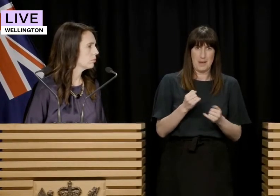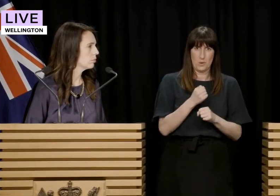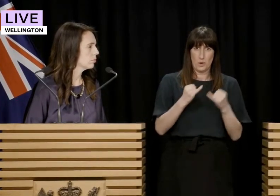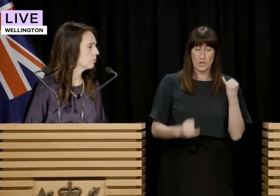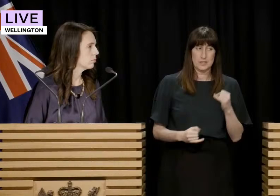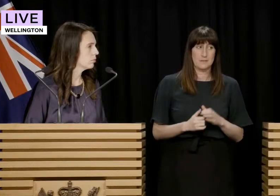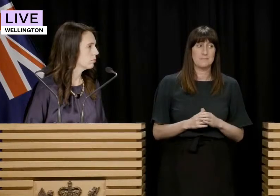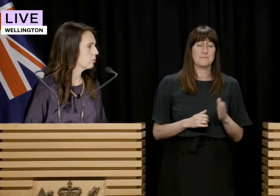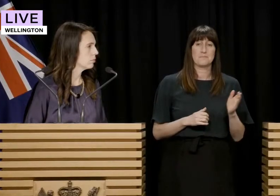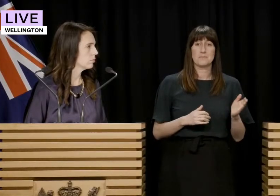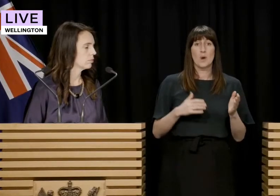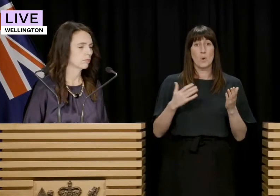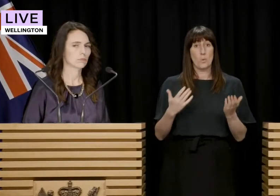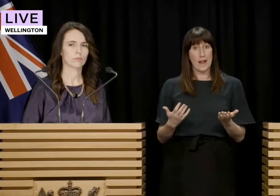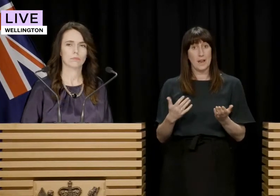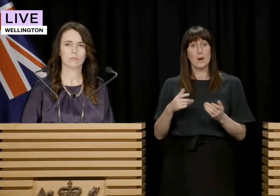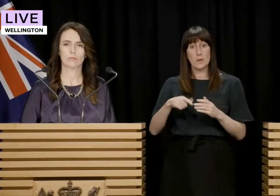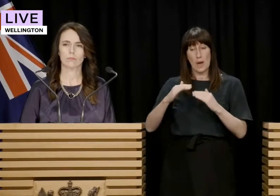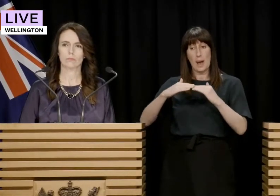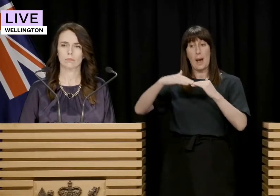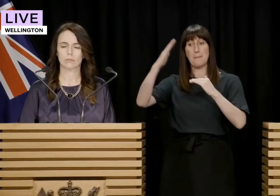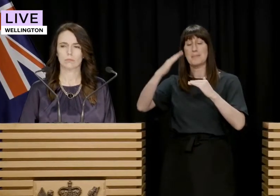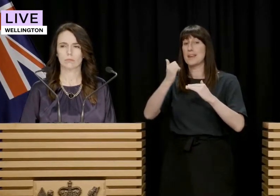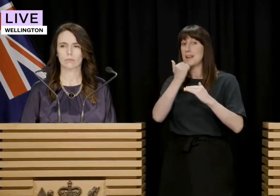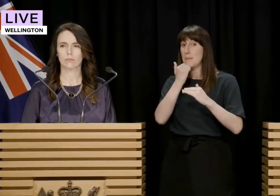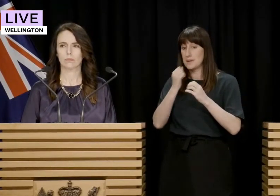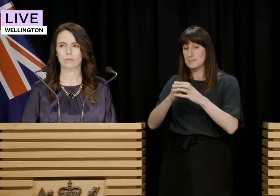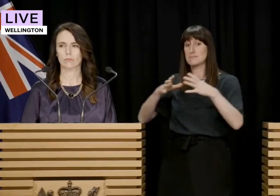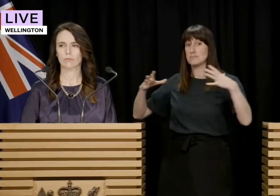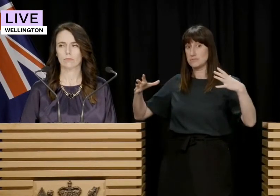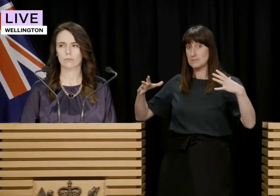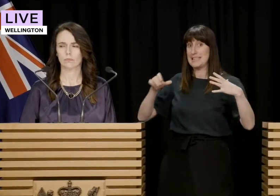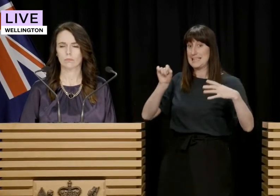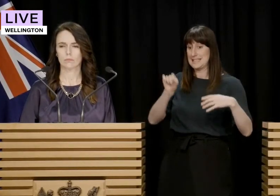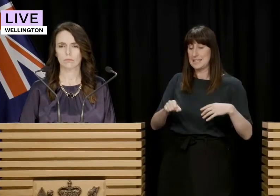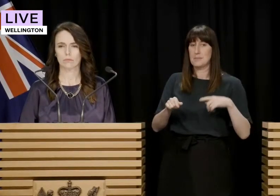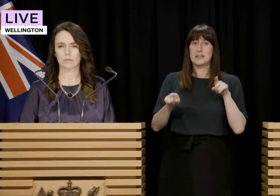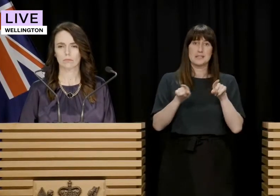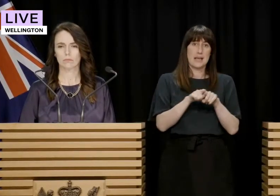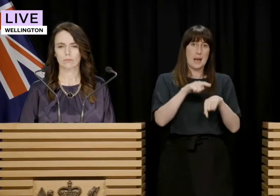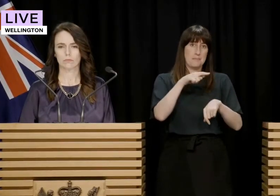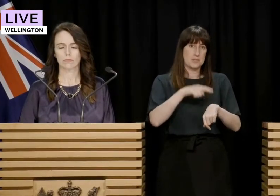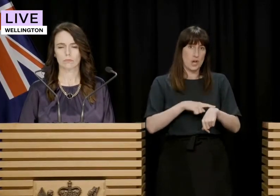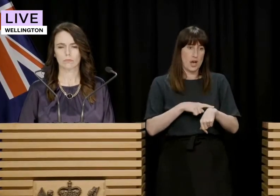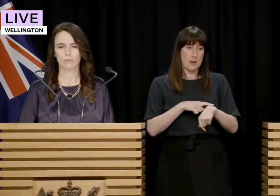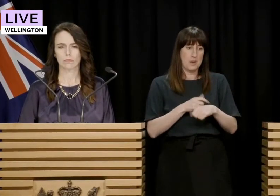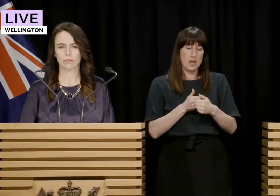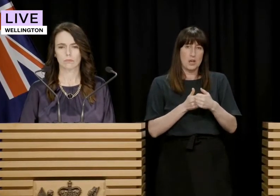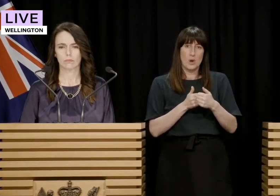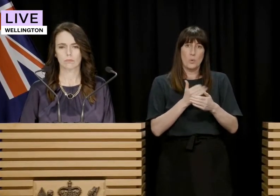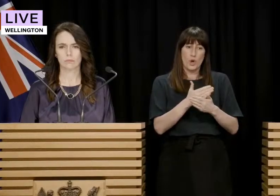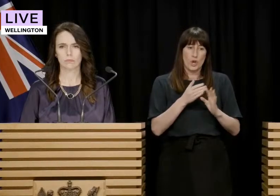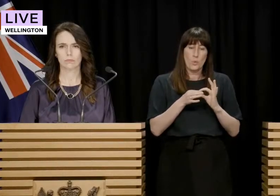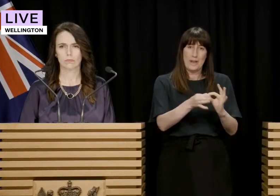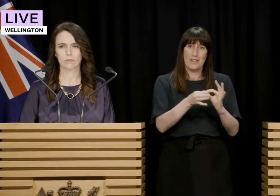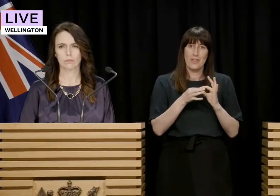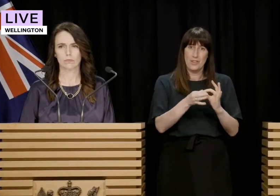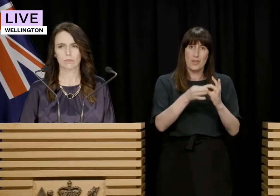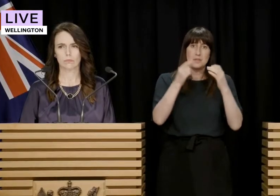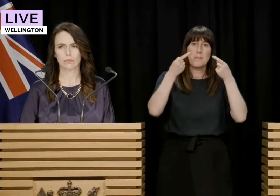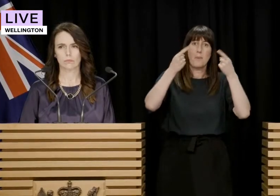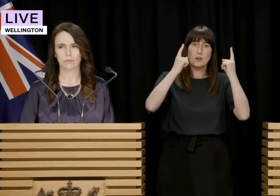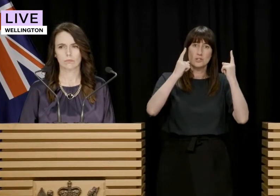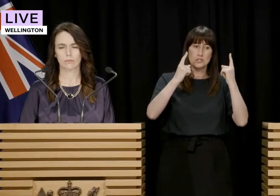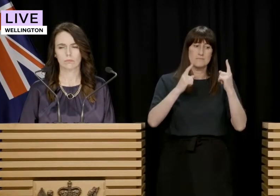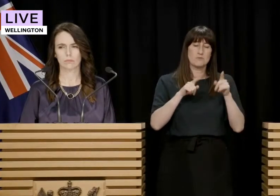doing at the same time as this is having employers and unions representing that workforce sitting down and working together to